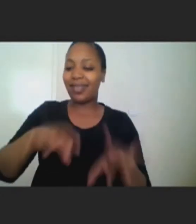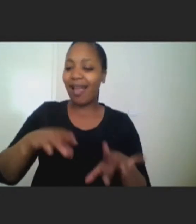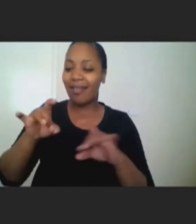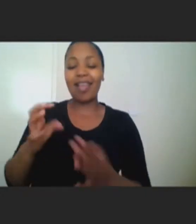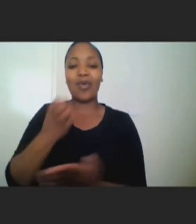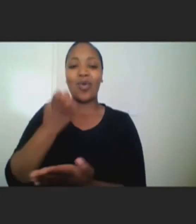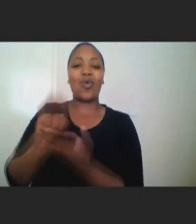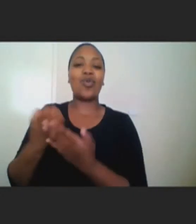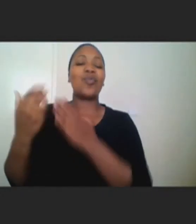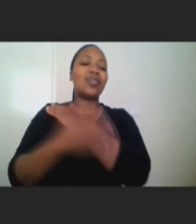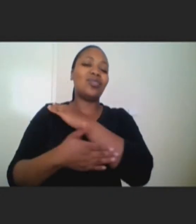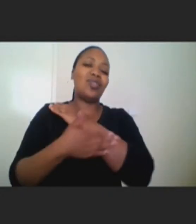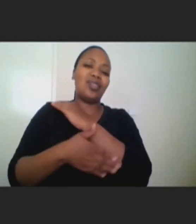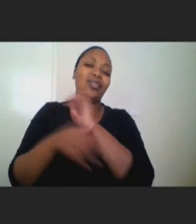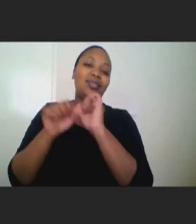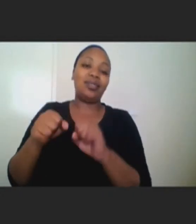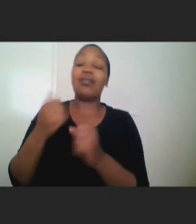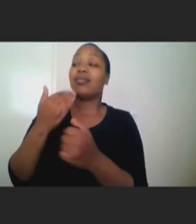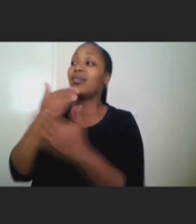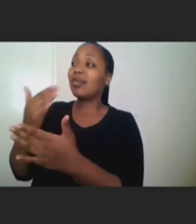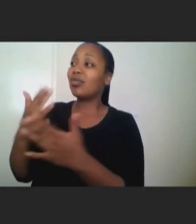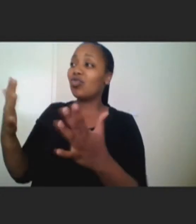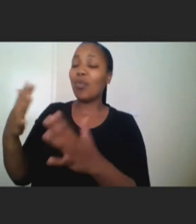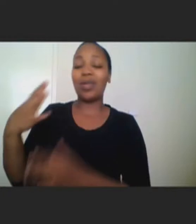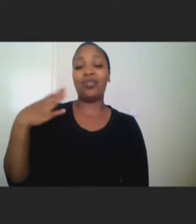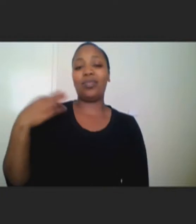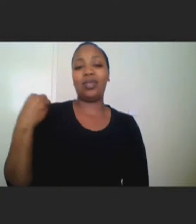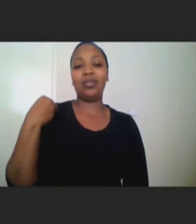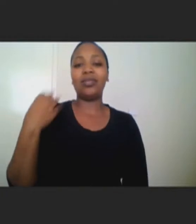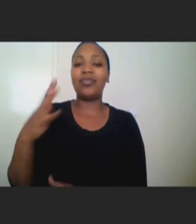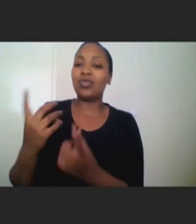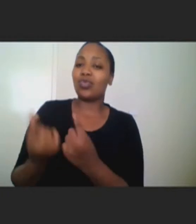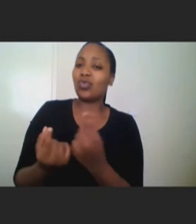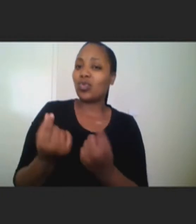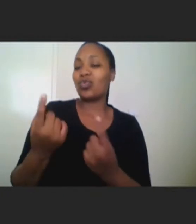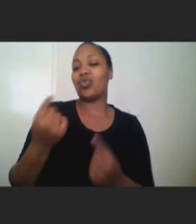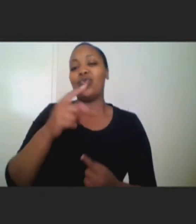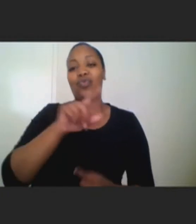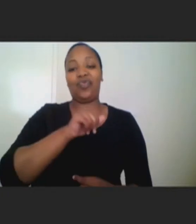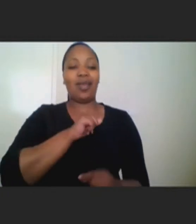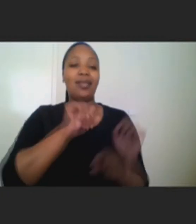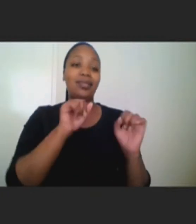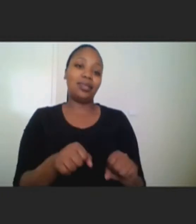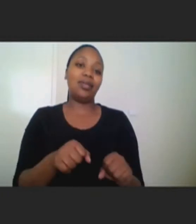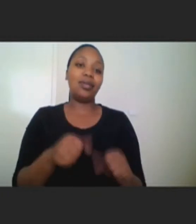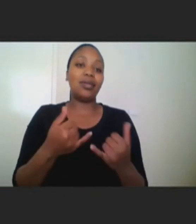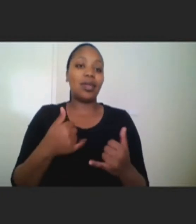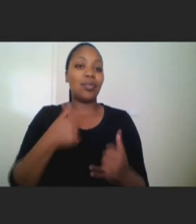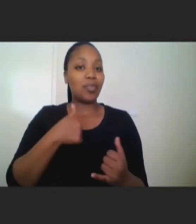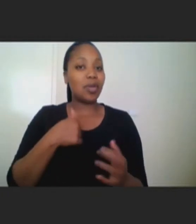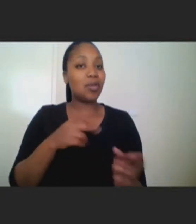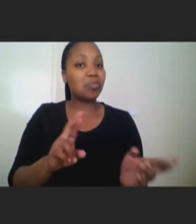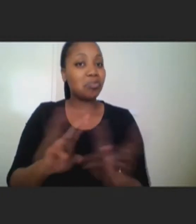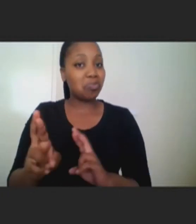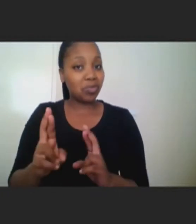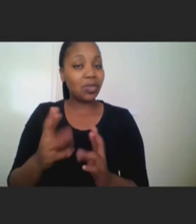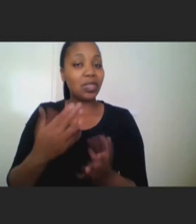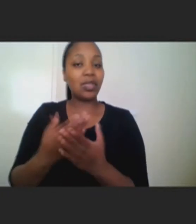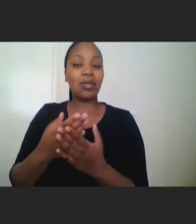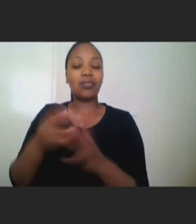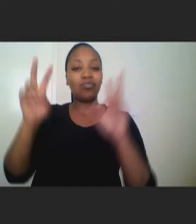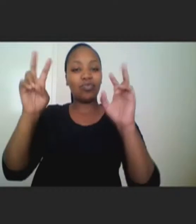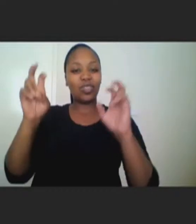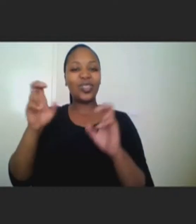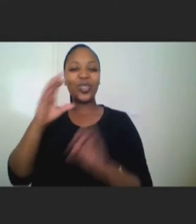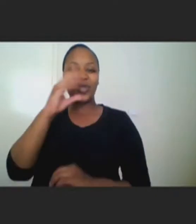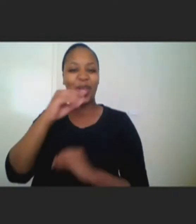of the country. Thanks very much, Minister, for what you have done to us. And I'm actually ready now to talk about this matter in Zulu